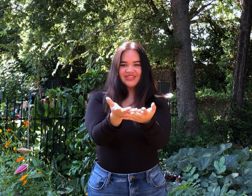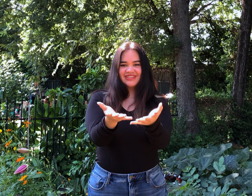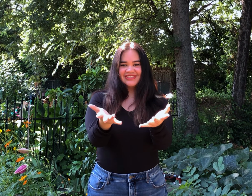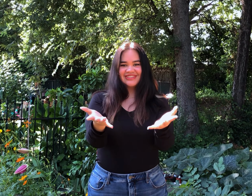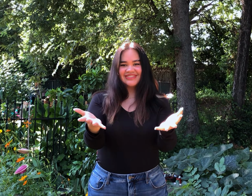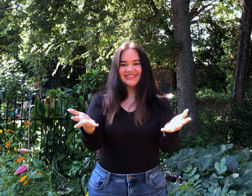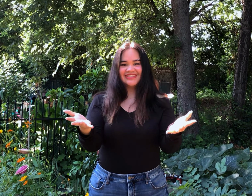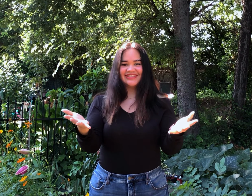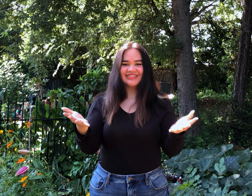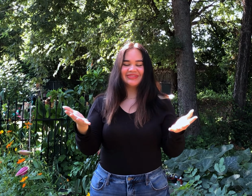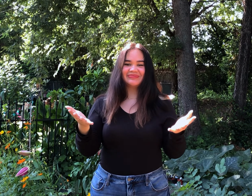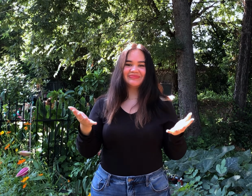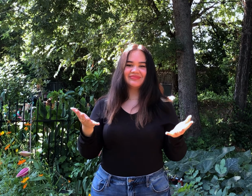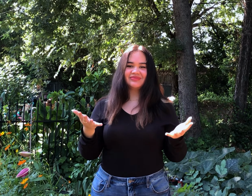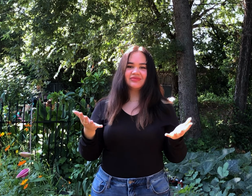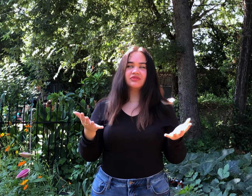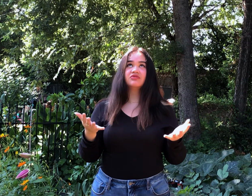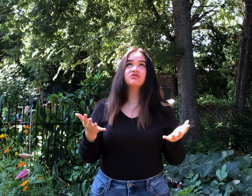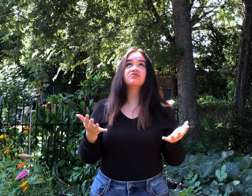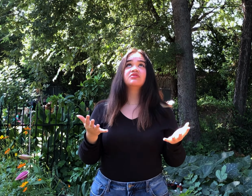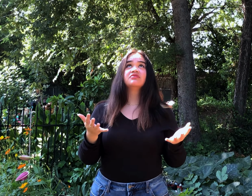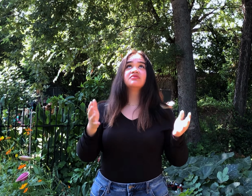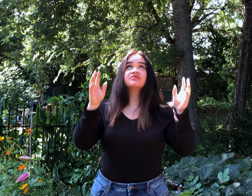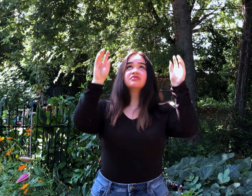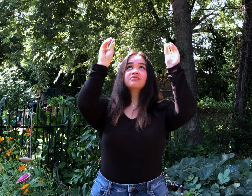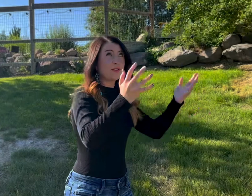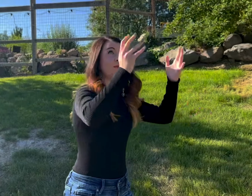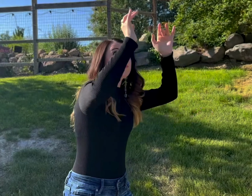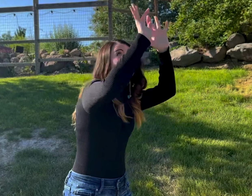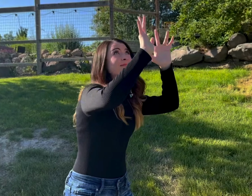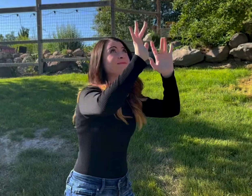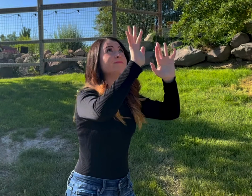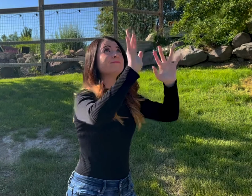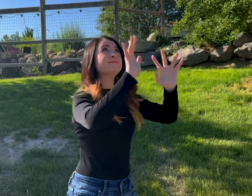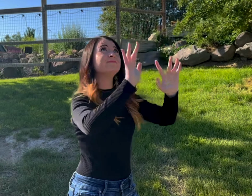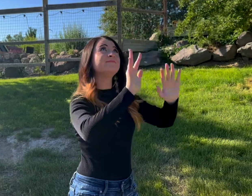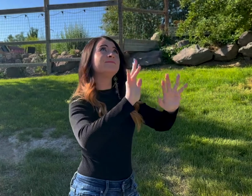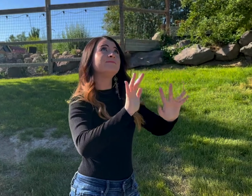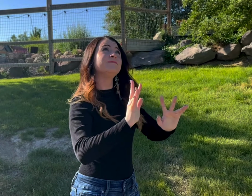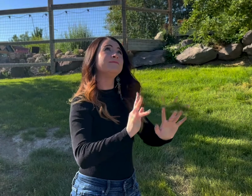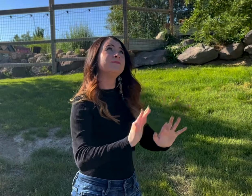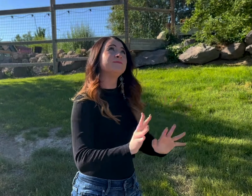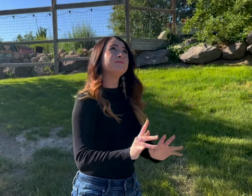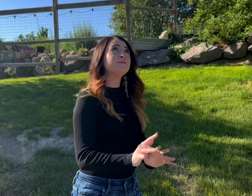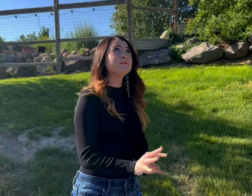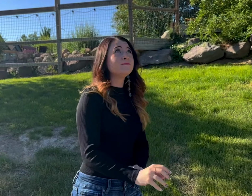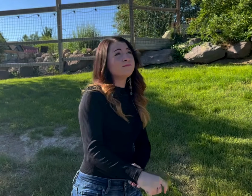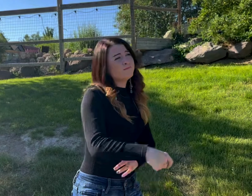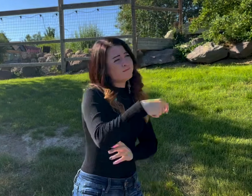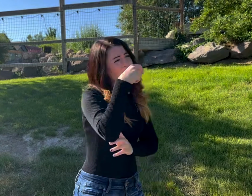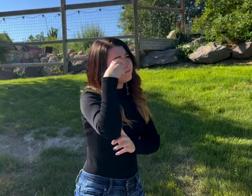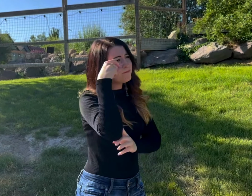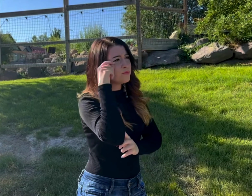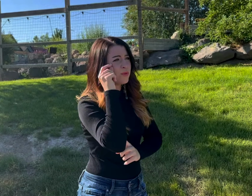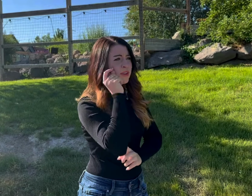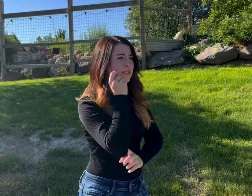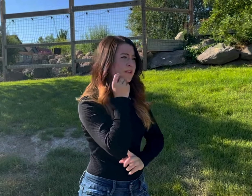things Cause what if your blessings come through raindrops What if your